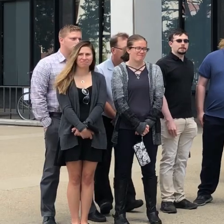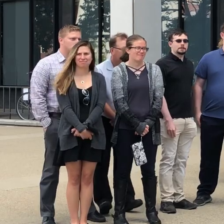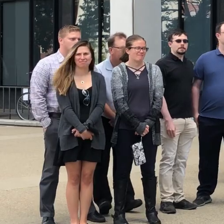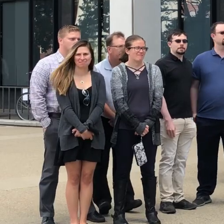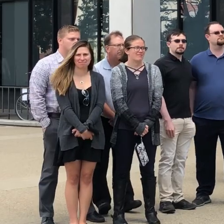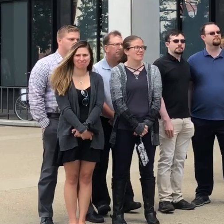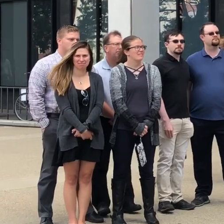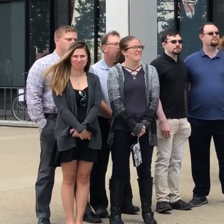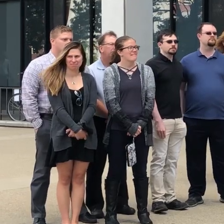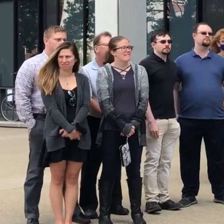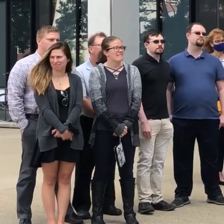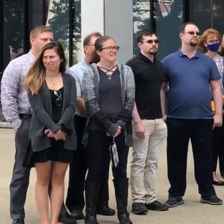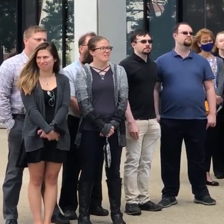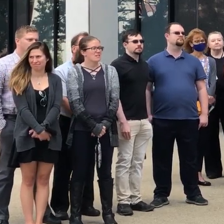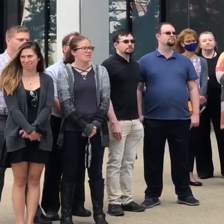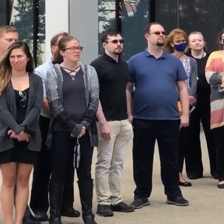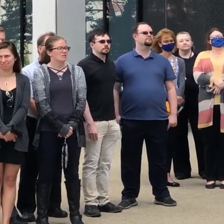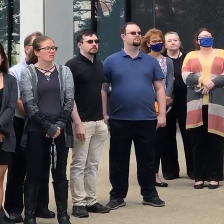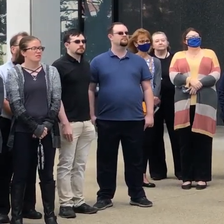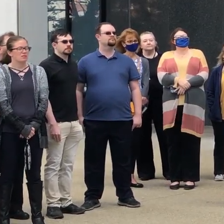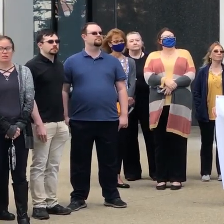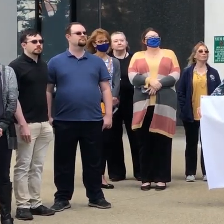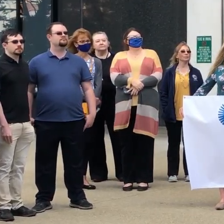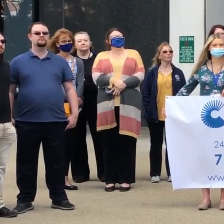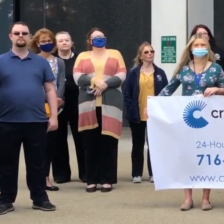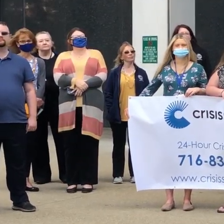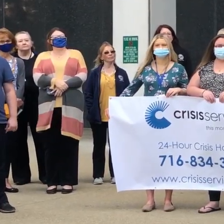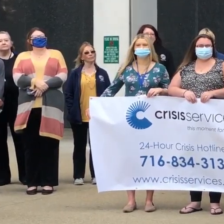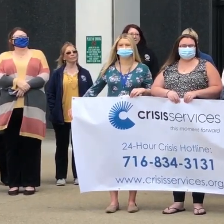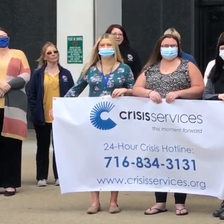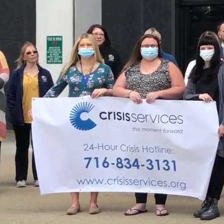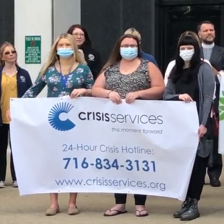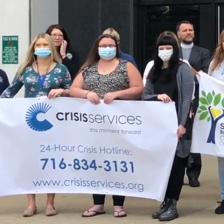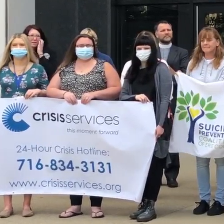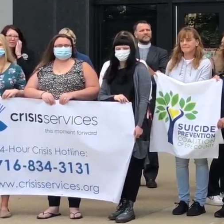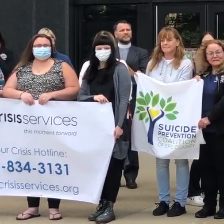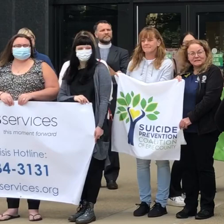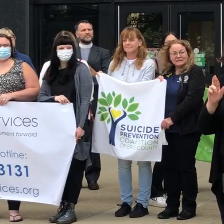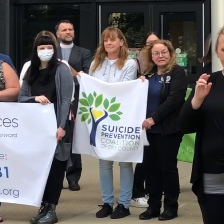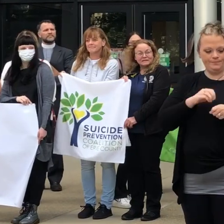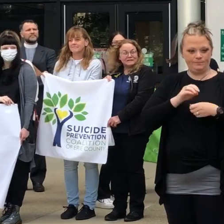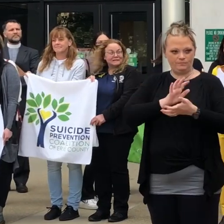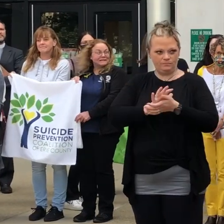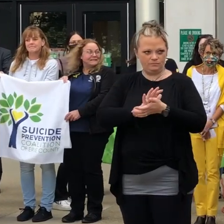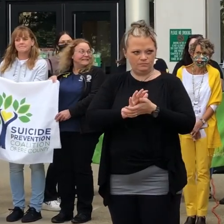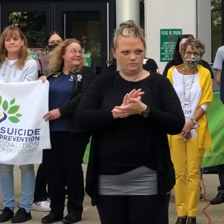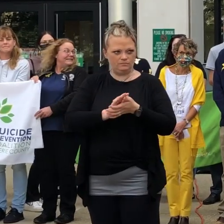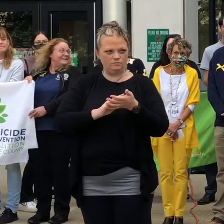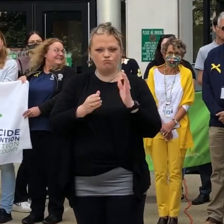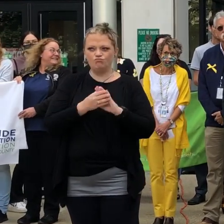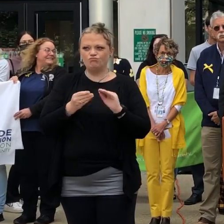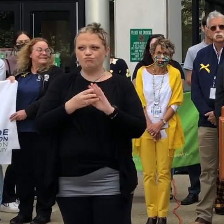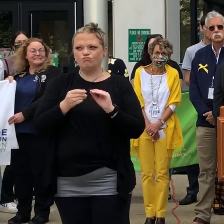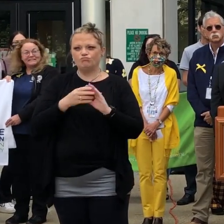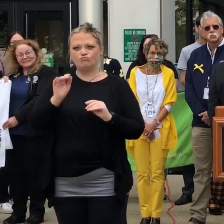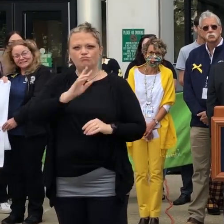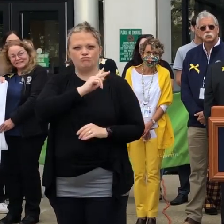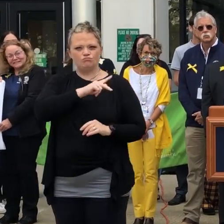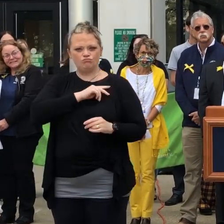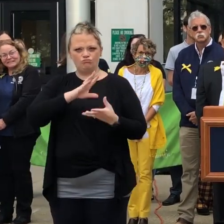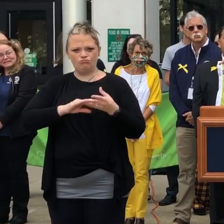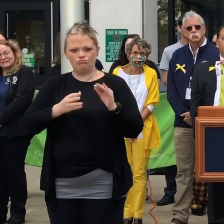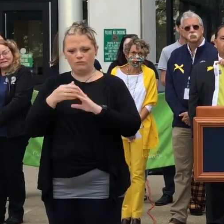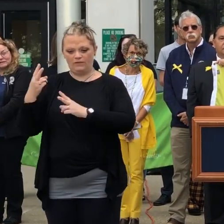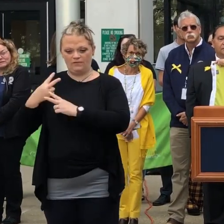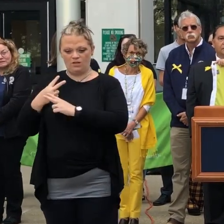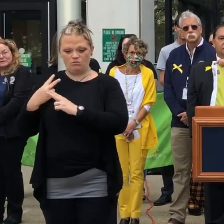And now, Kelly Asher, who was featured in the video telling her personal story, she's a